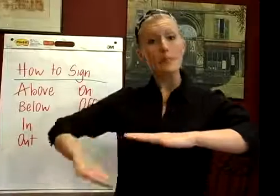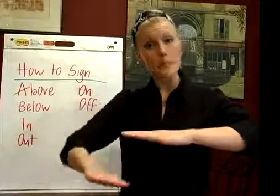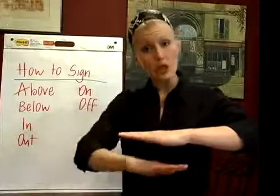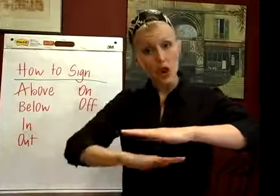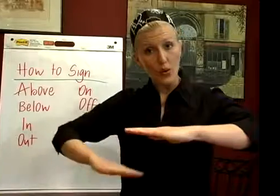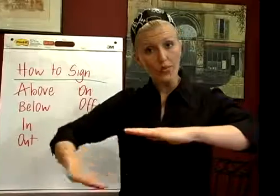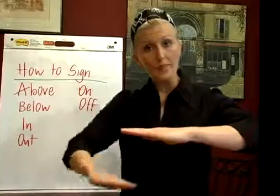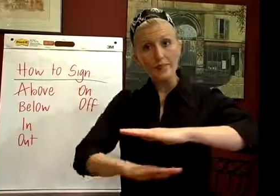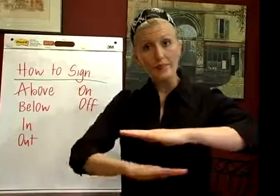below,